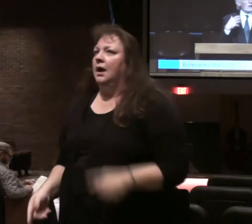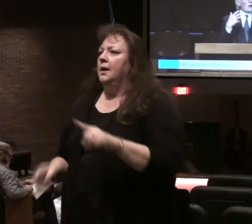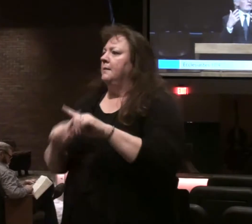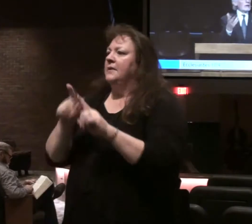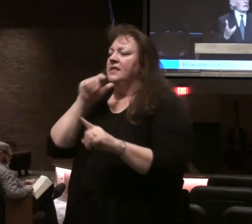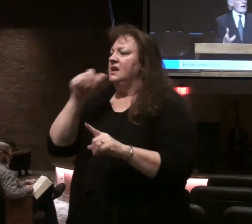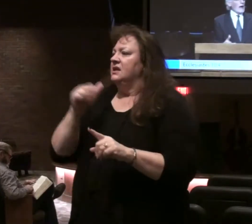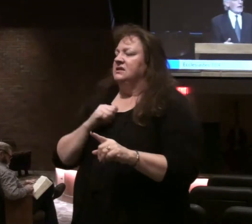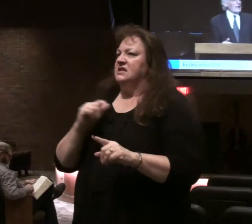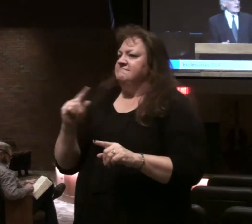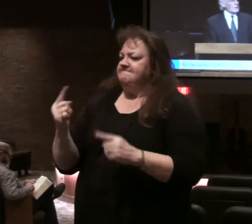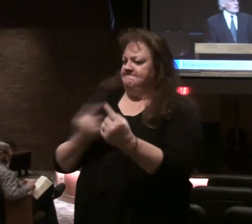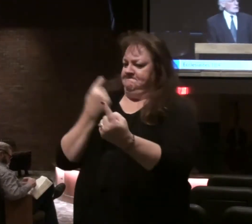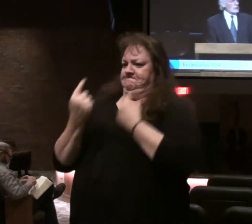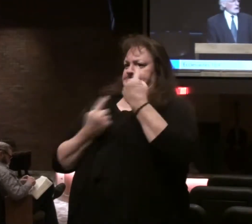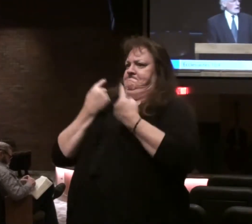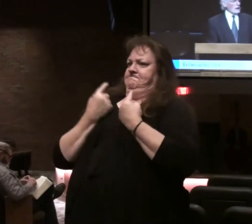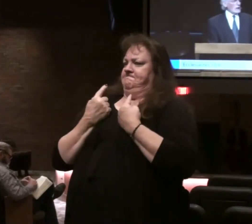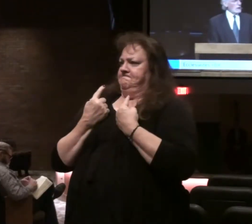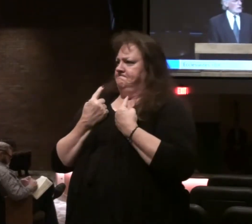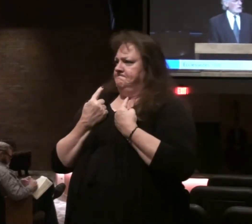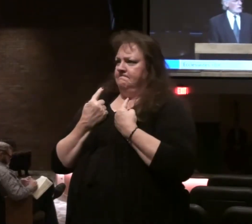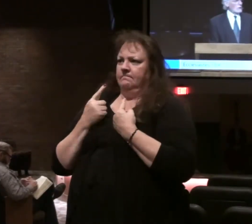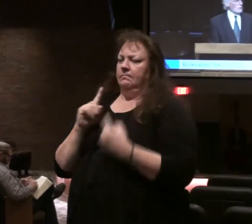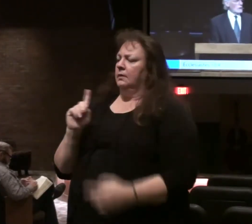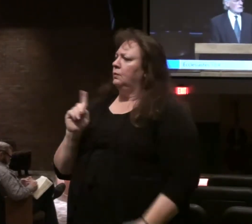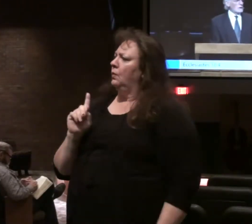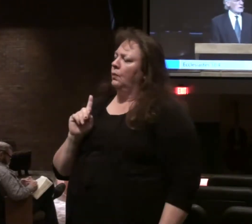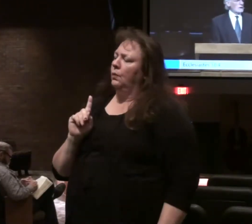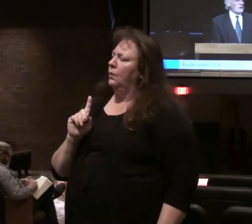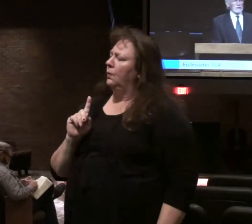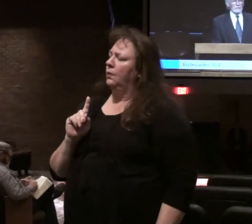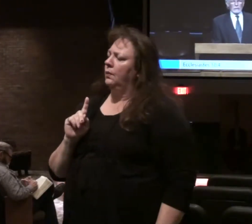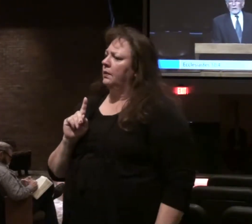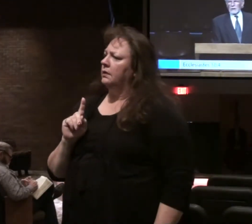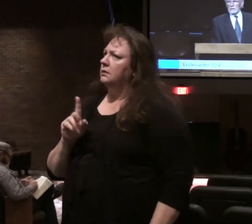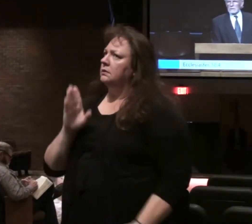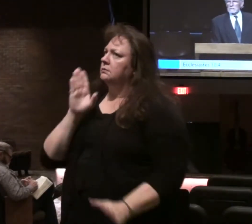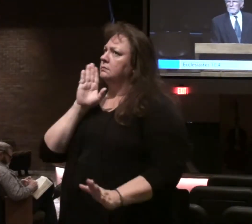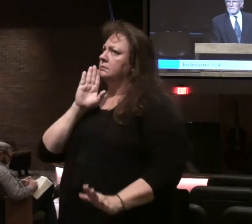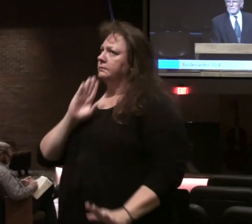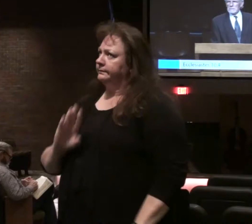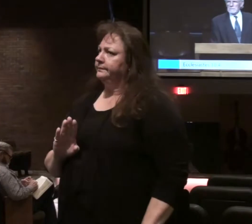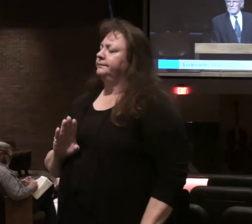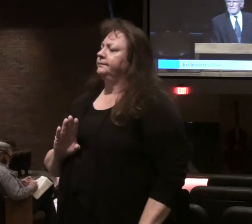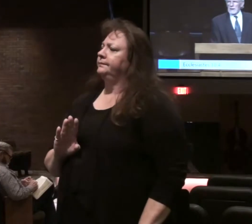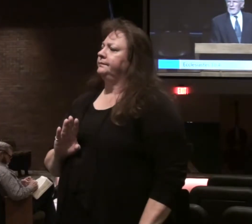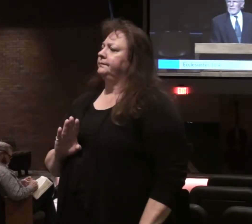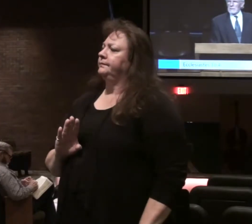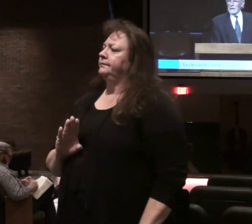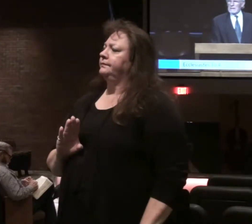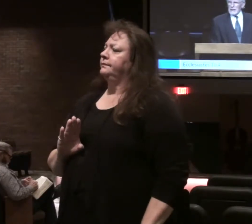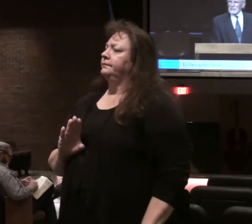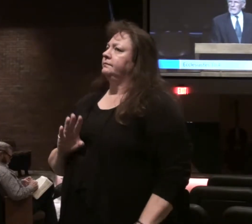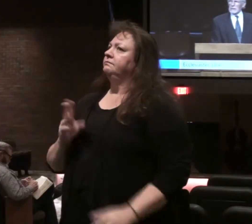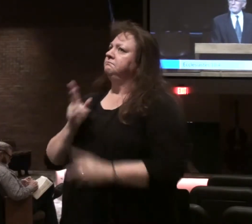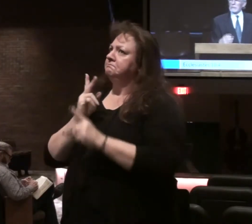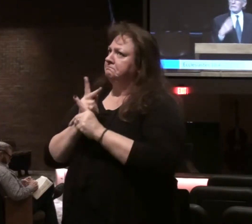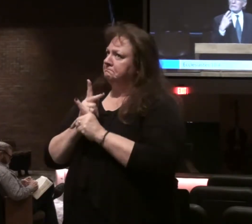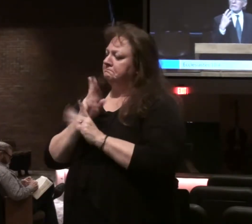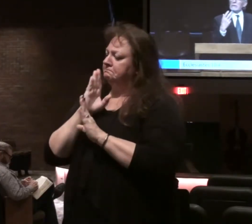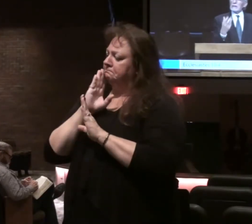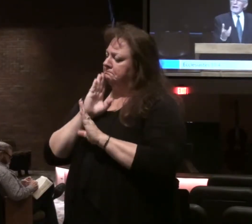they go on the attack against the king or the one in charge. They maintained